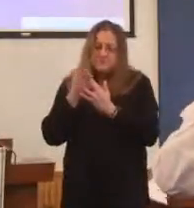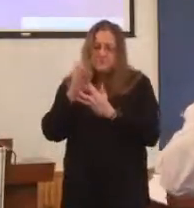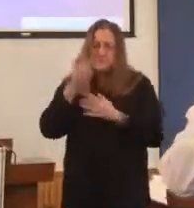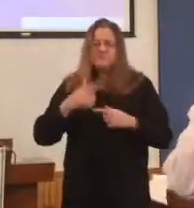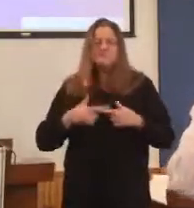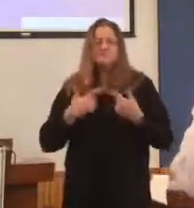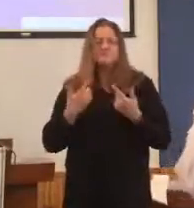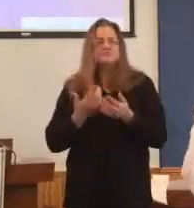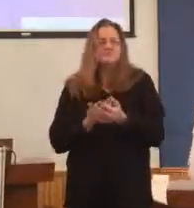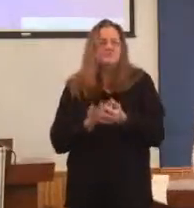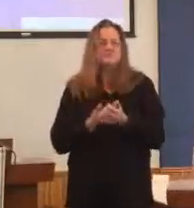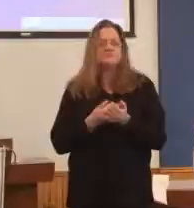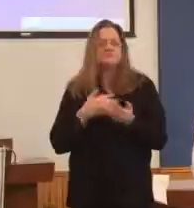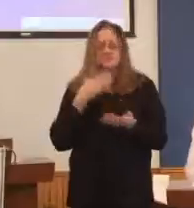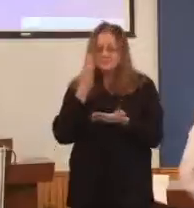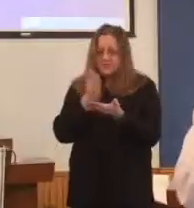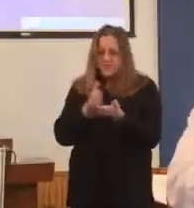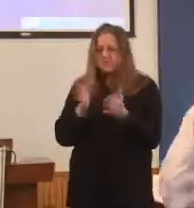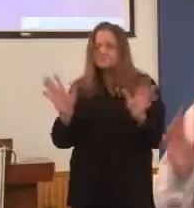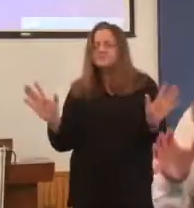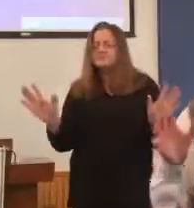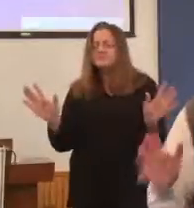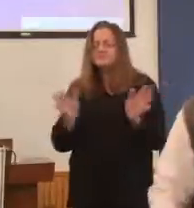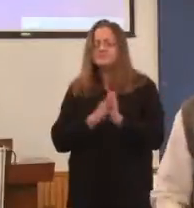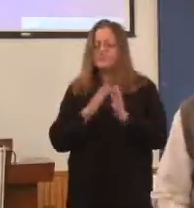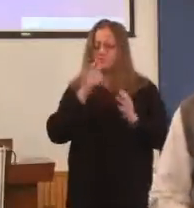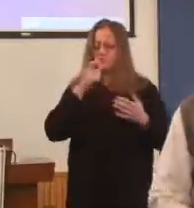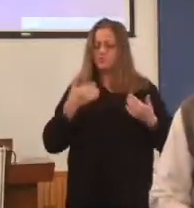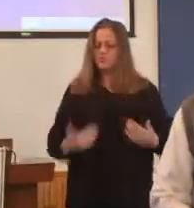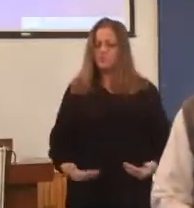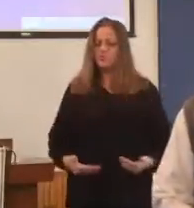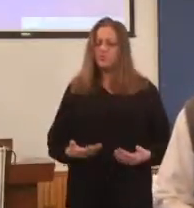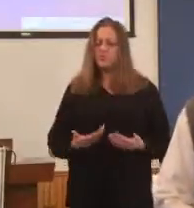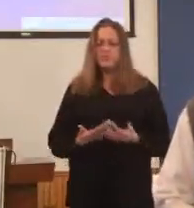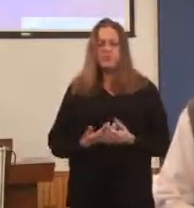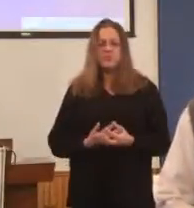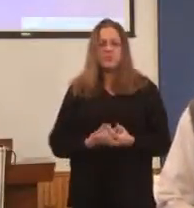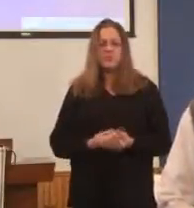stop and think about who we are.